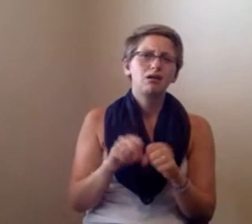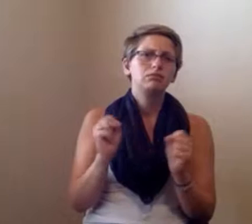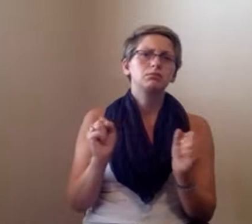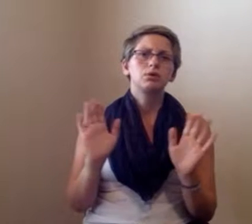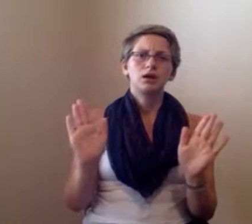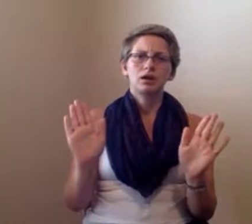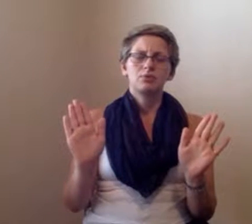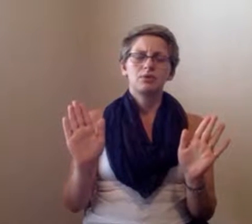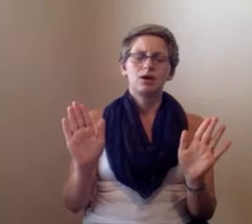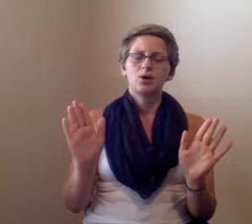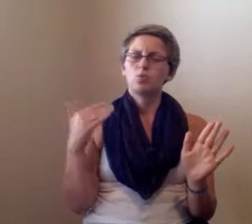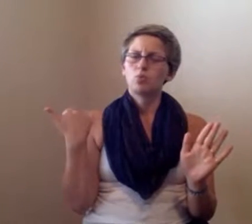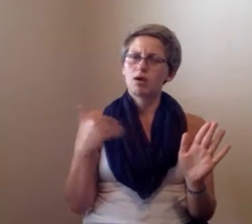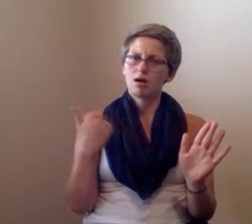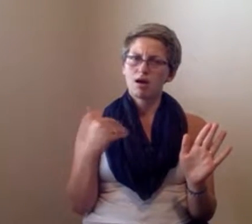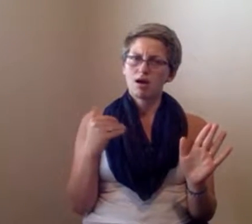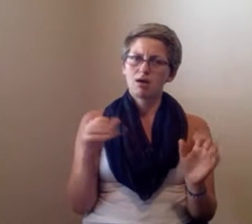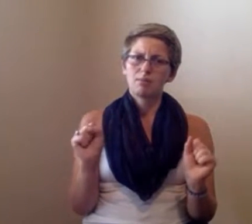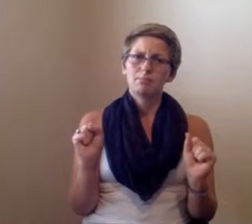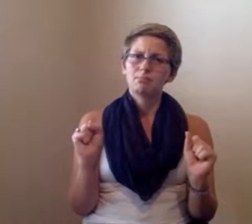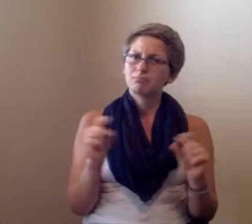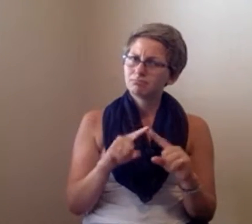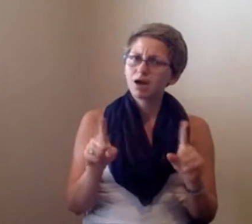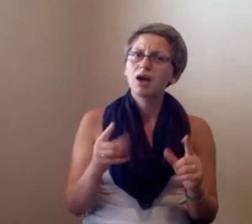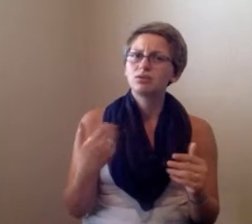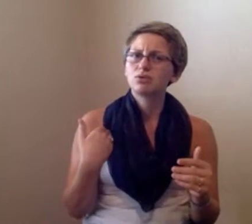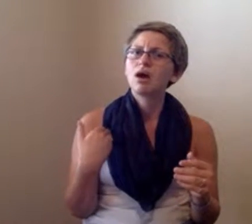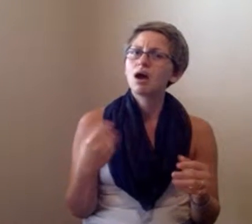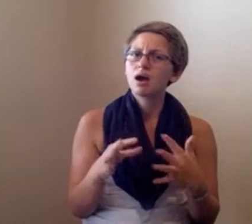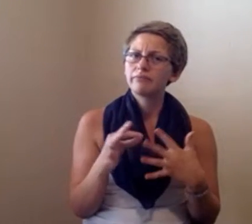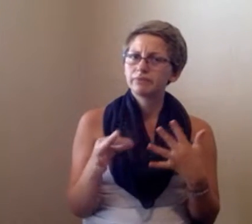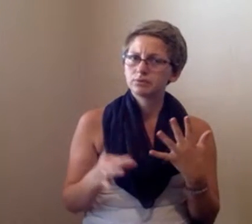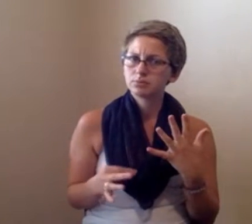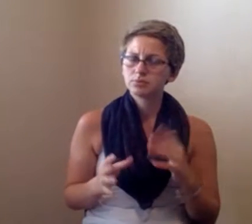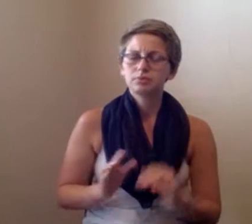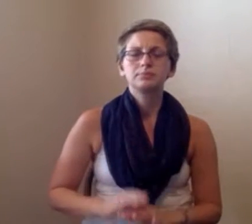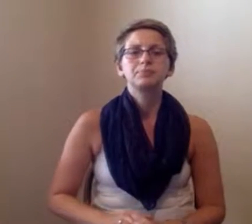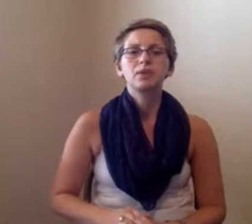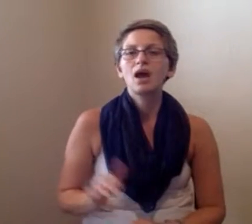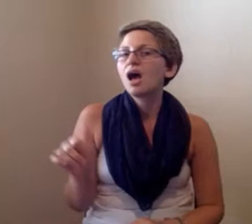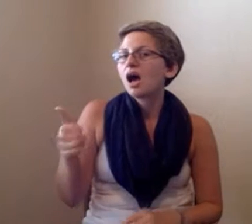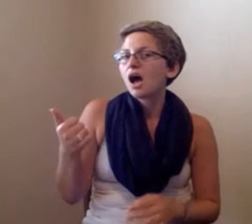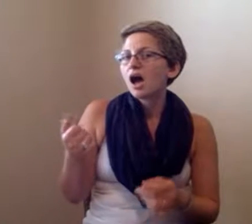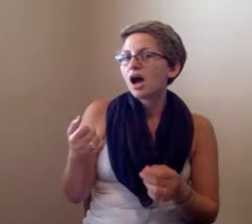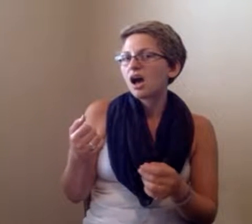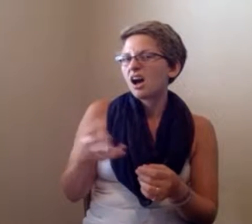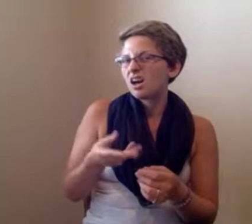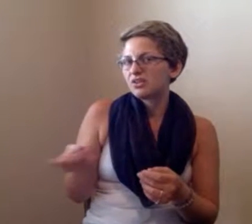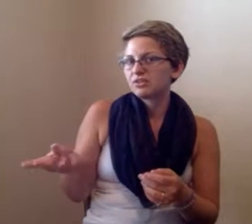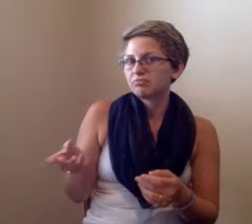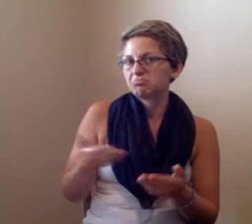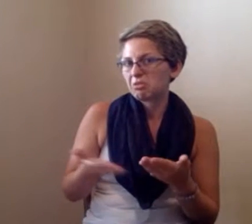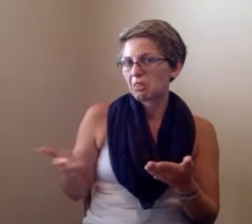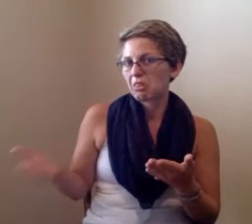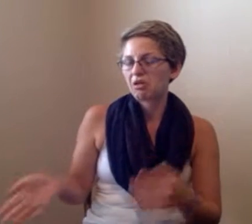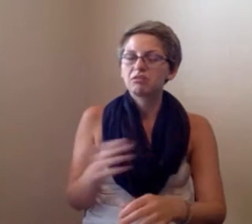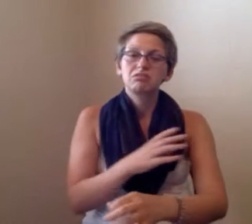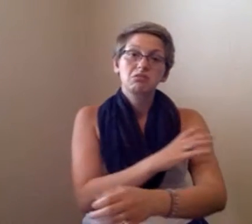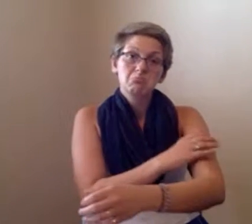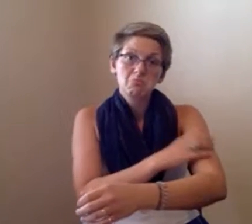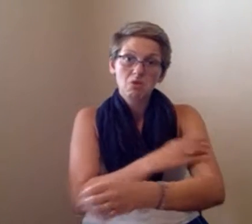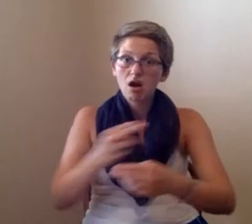that will improve your health overall. High blood pressure is one of them, high blood cholesterol and high